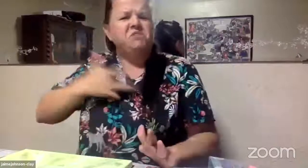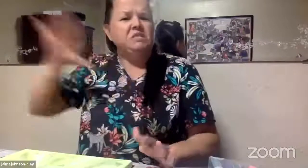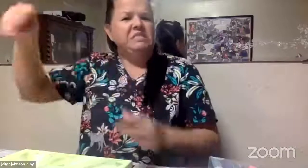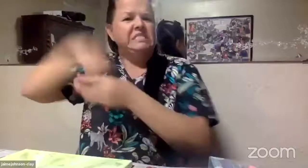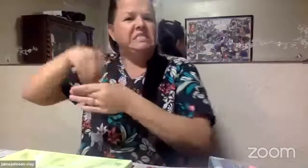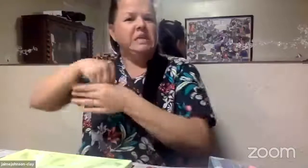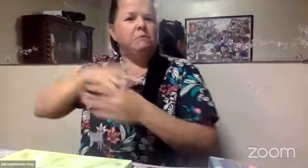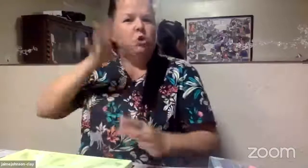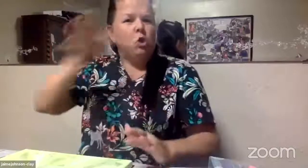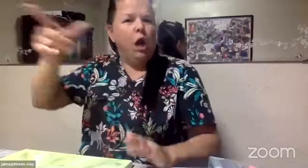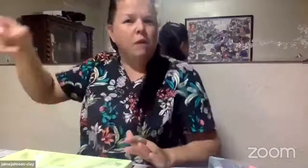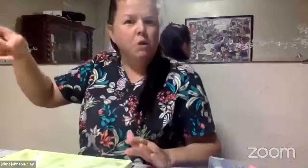deaf.